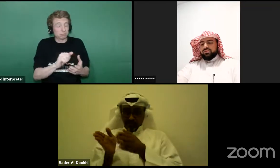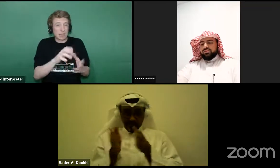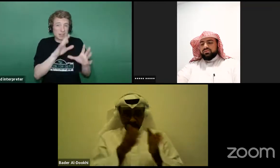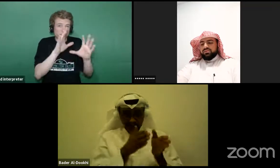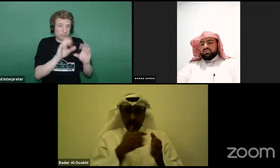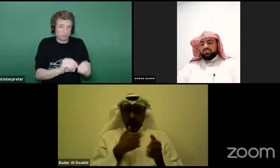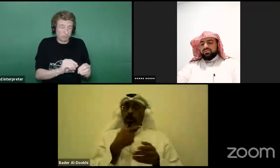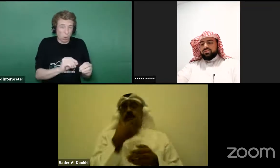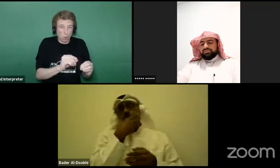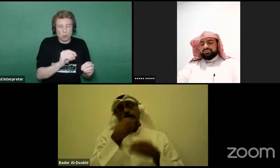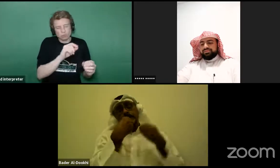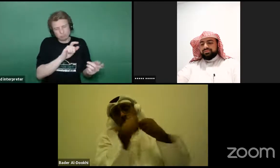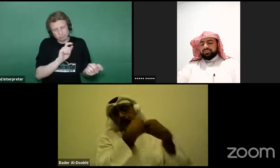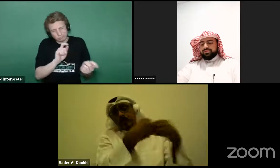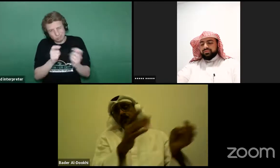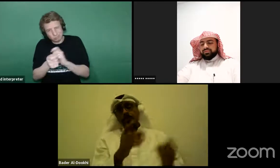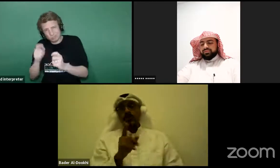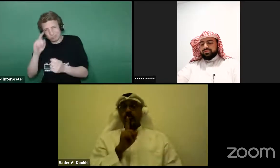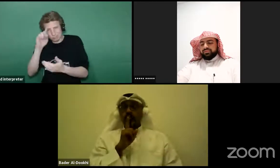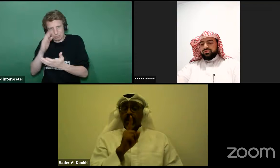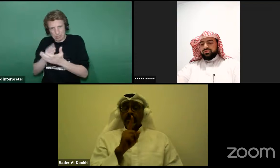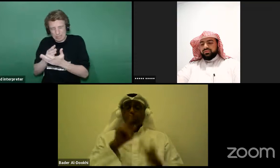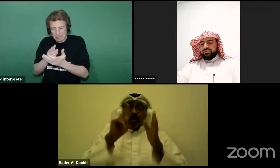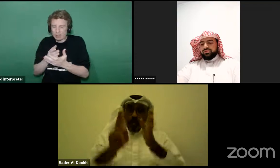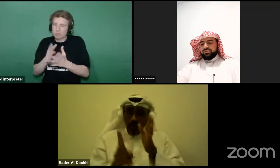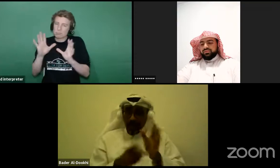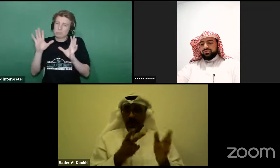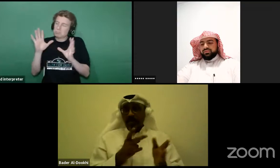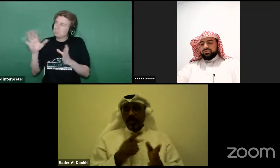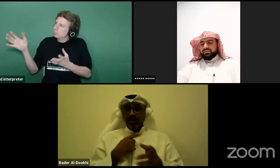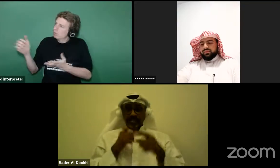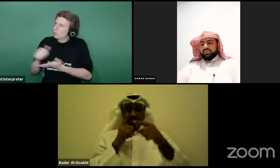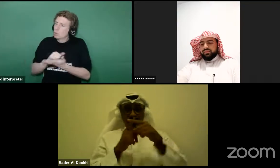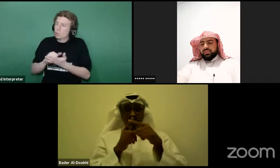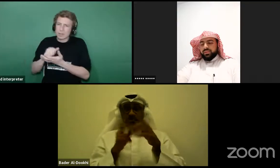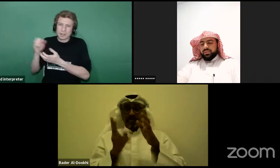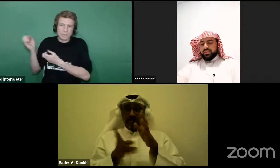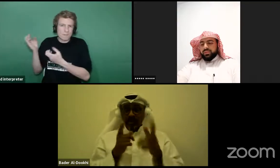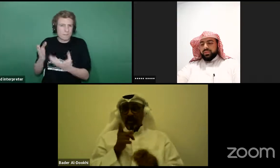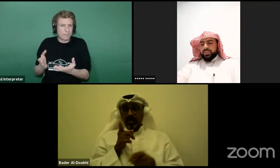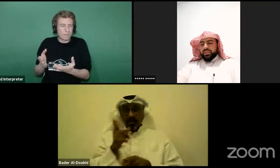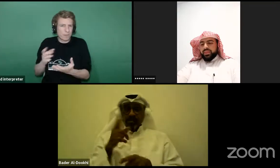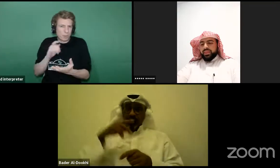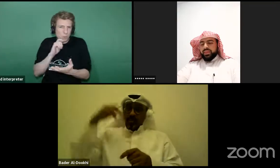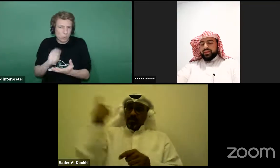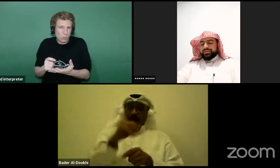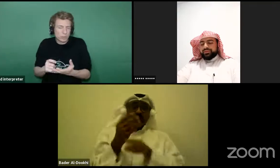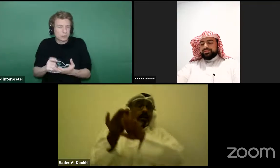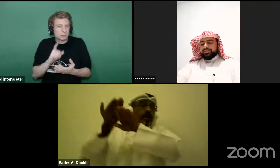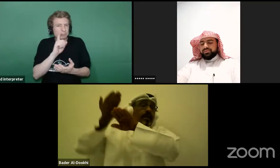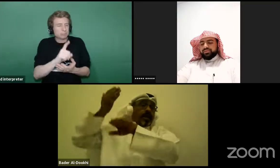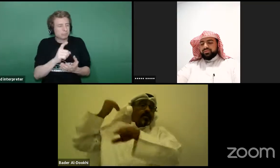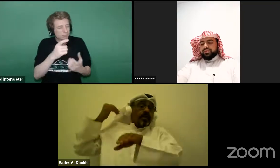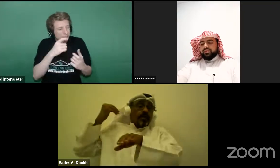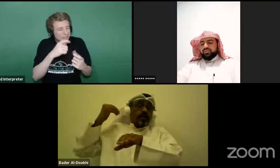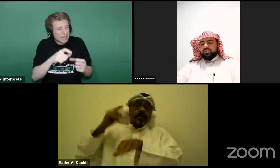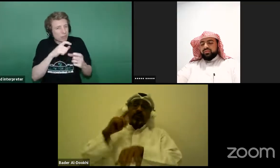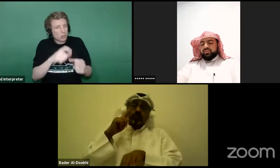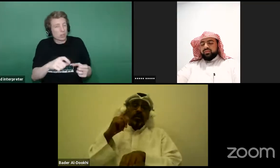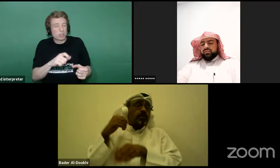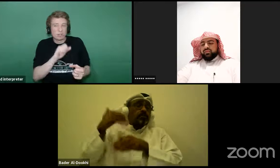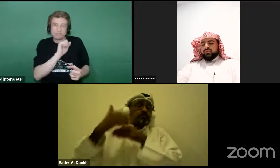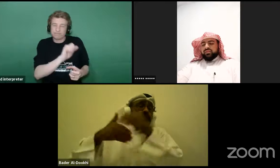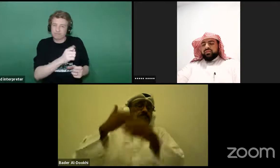forgiven. But if they return thereto, then the examples of those punished before them have already proceeded as